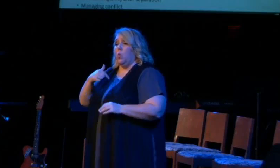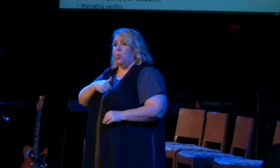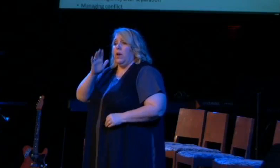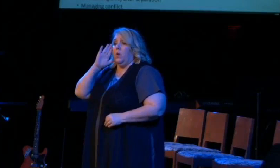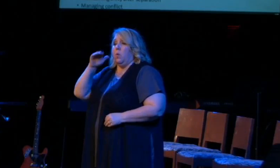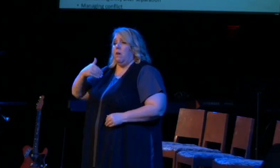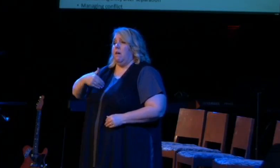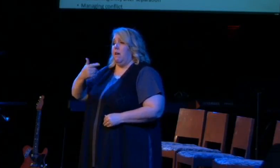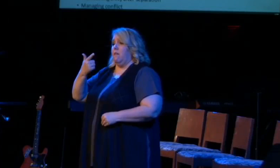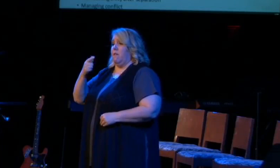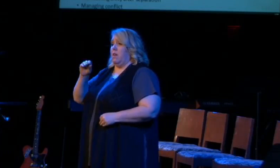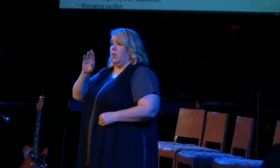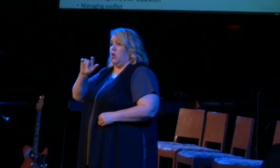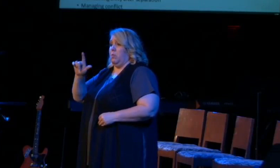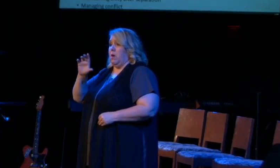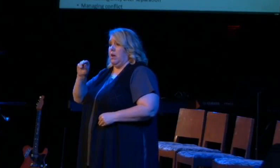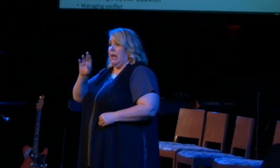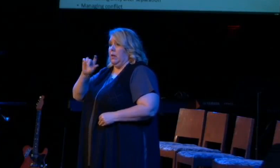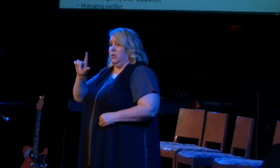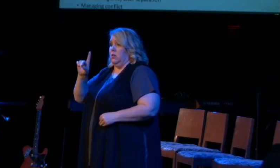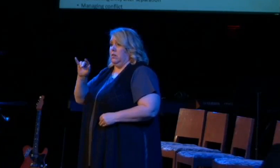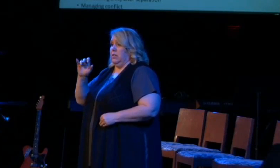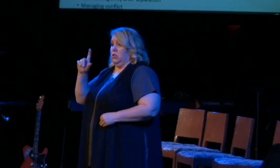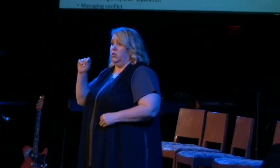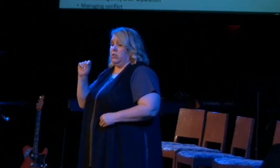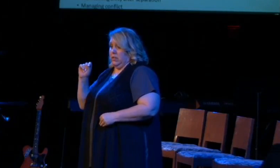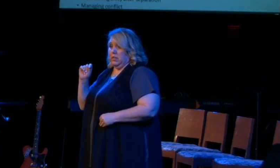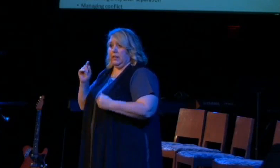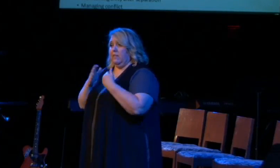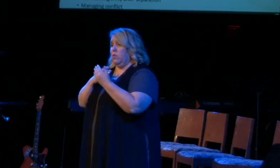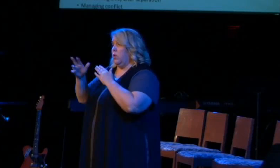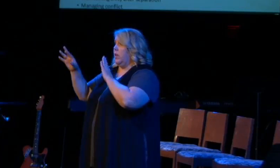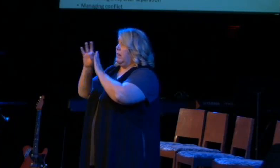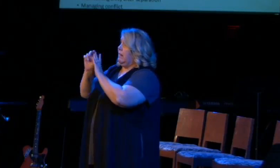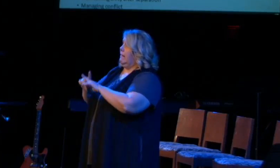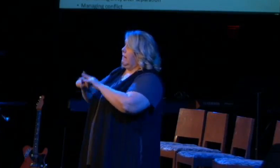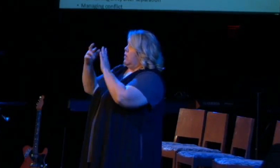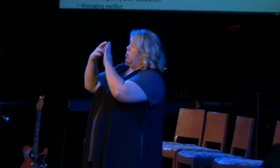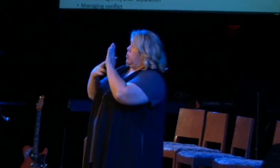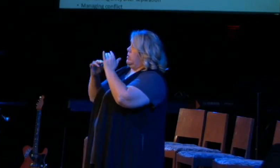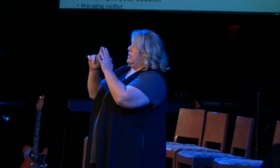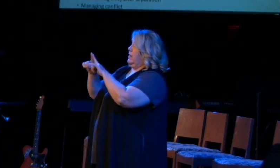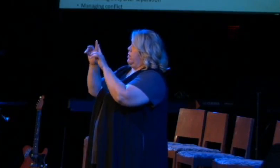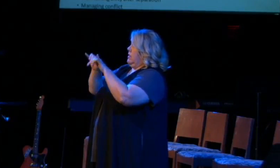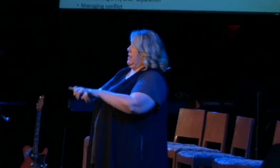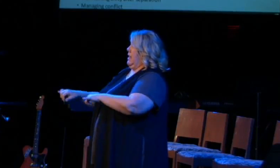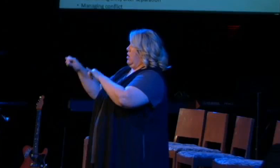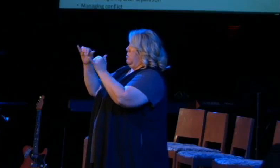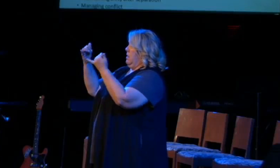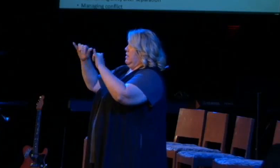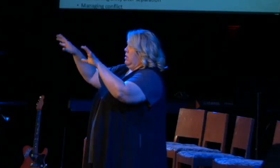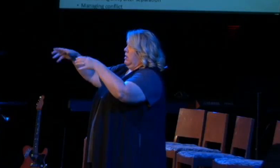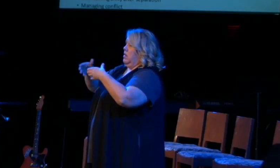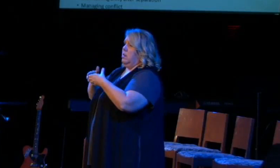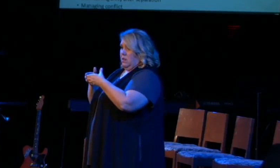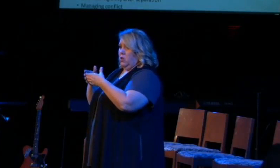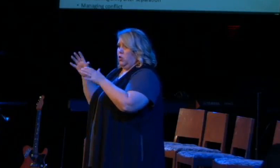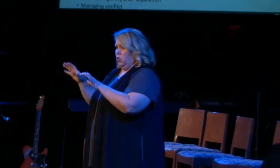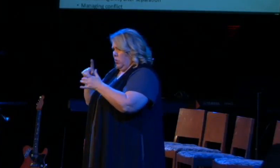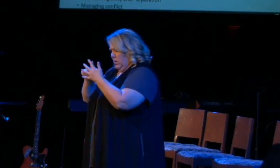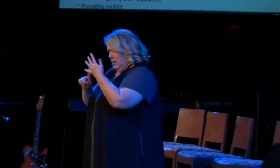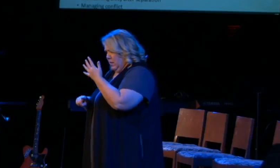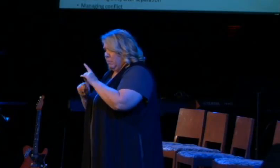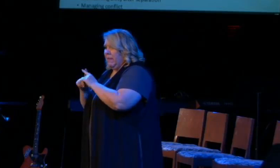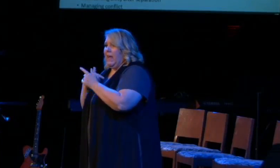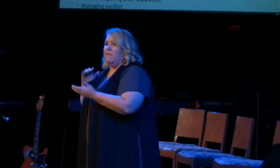bishops. Even though they're elected, with some different rules and standards, they would still be together to do some things. They would have a little bit less to do